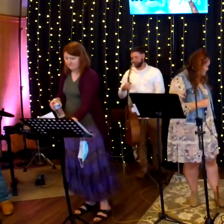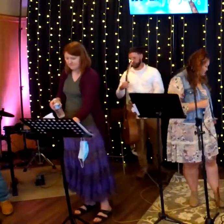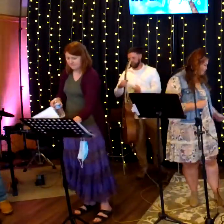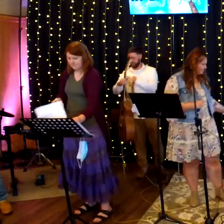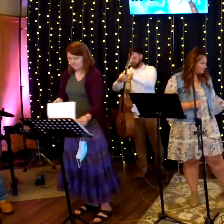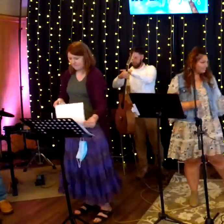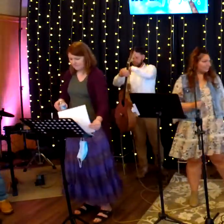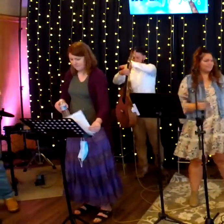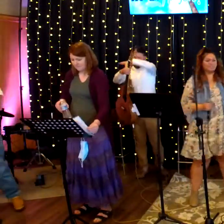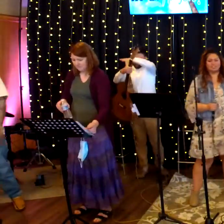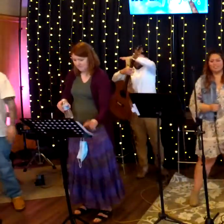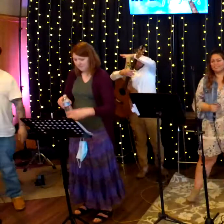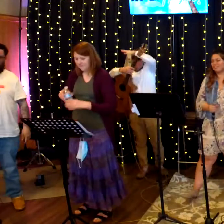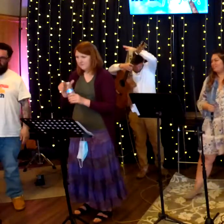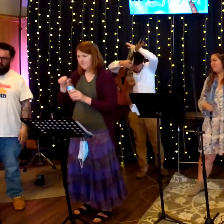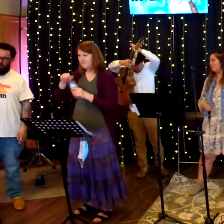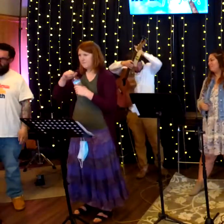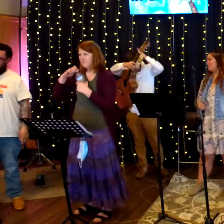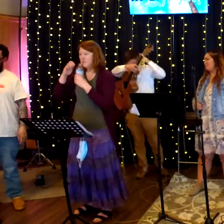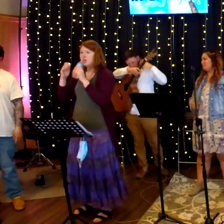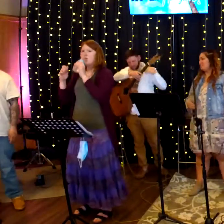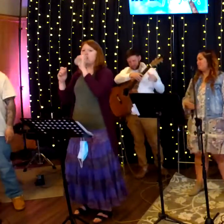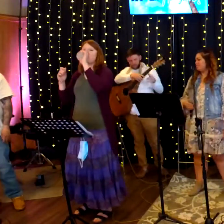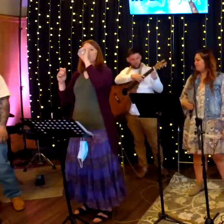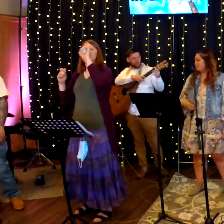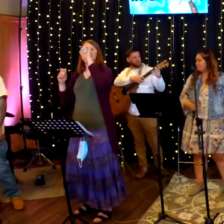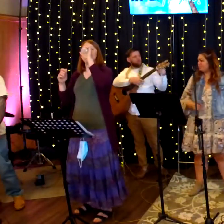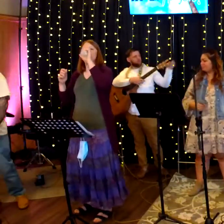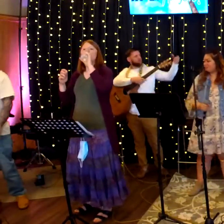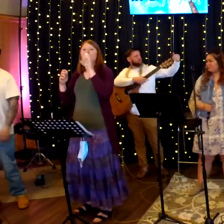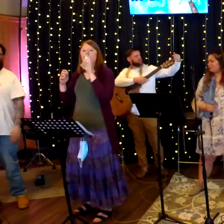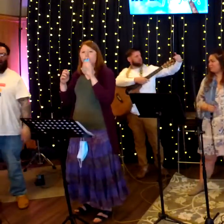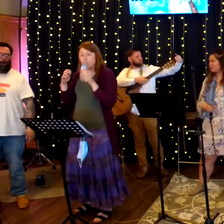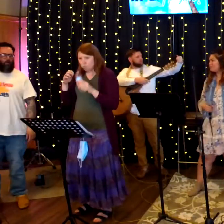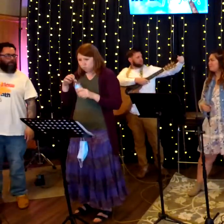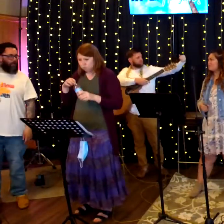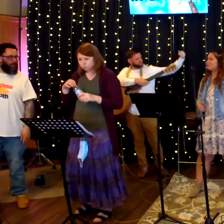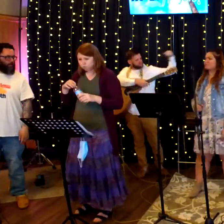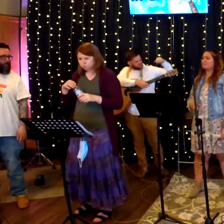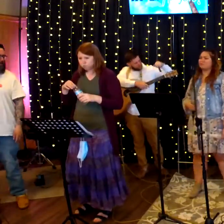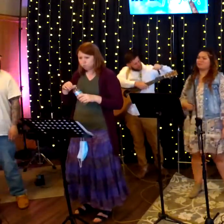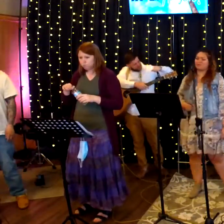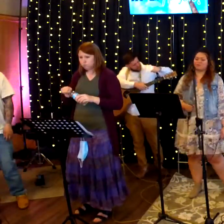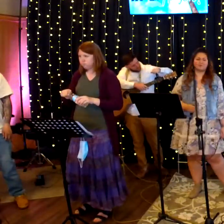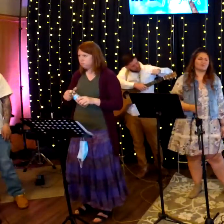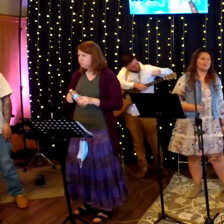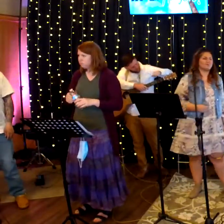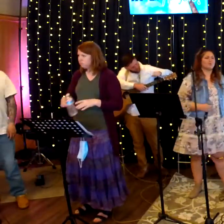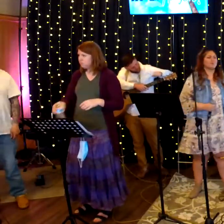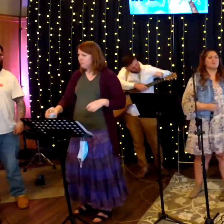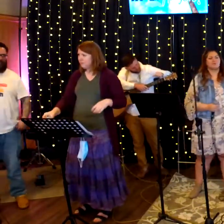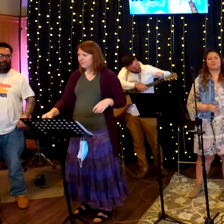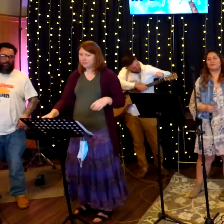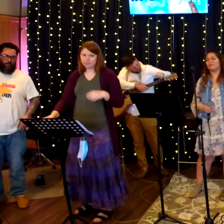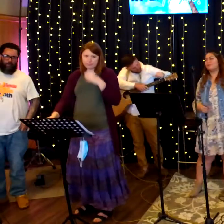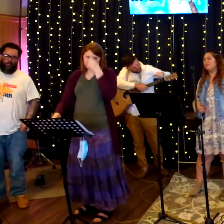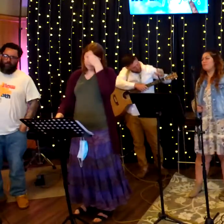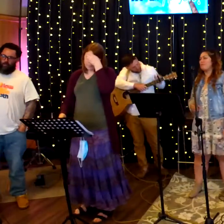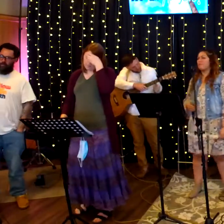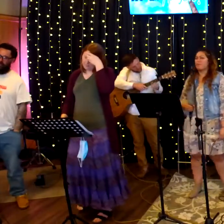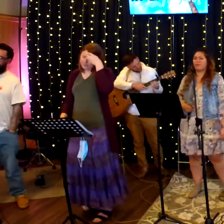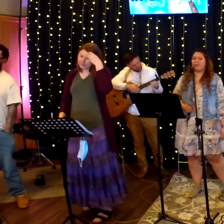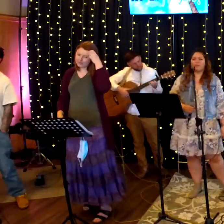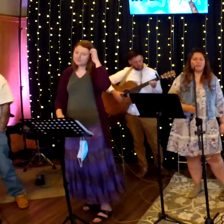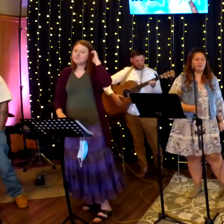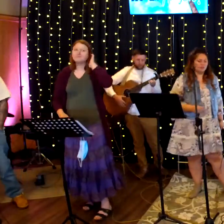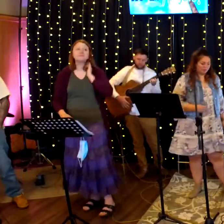we rise and sing our last song, Graves into Gardens, I want you guys to think about